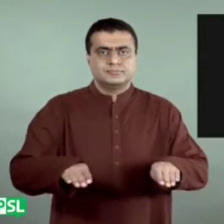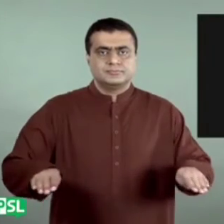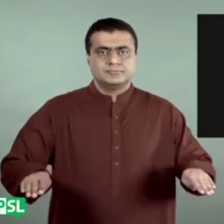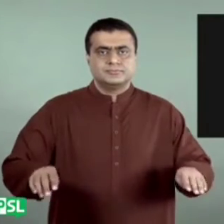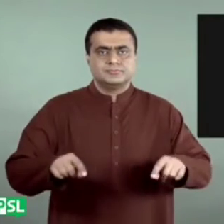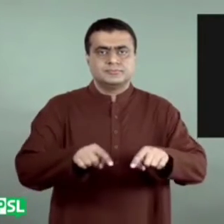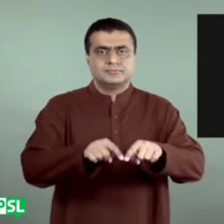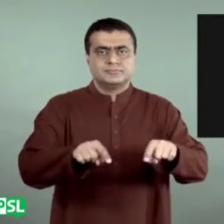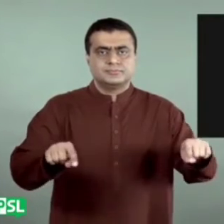board,